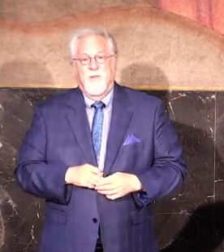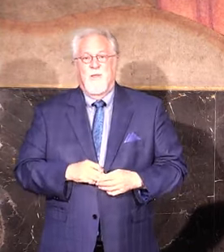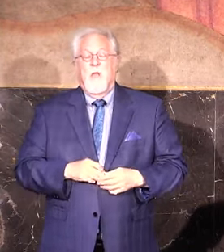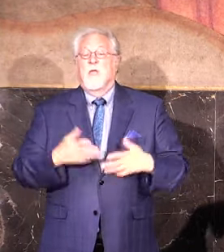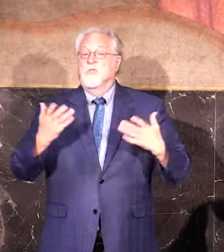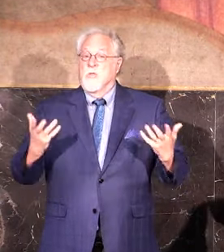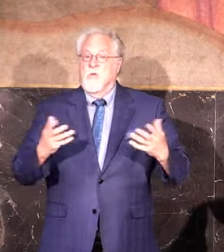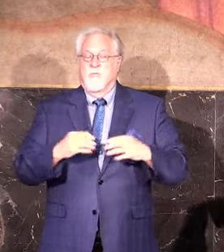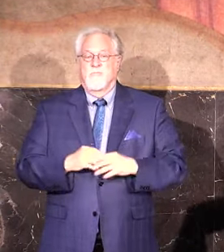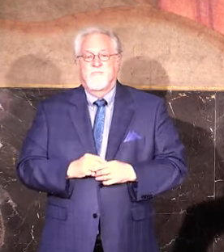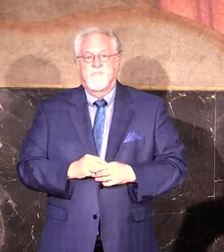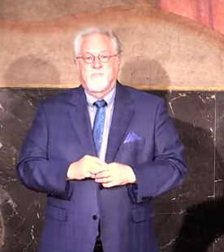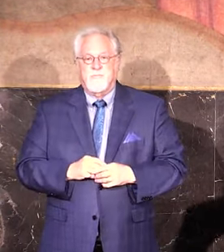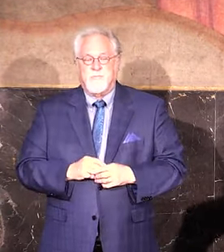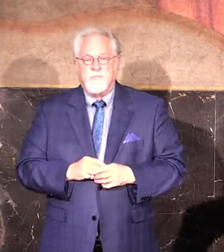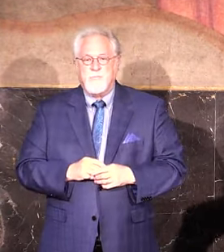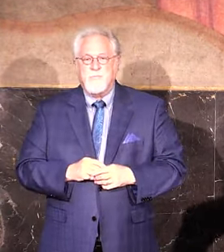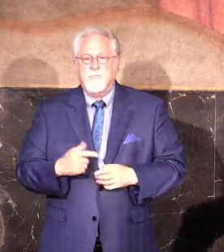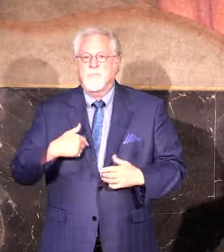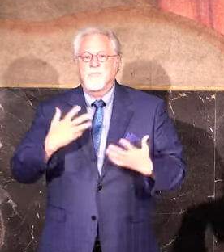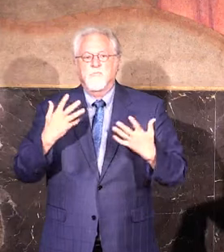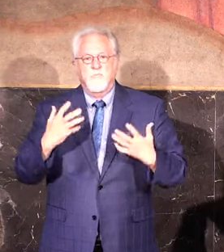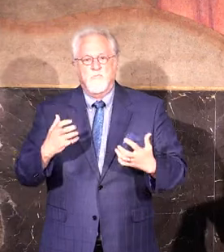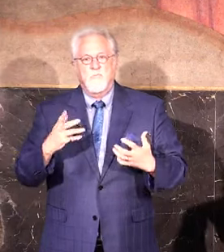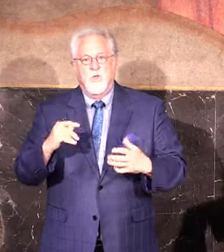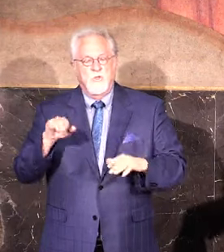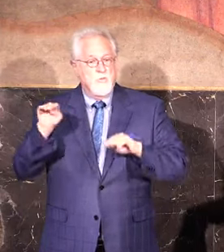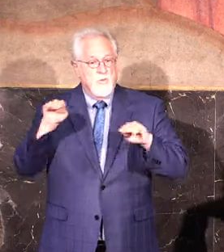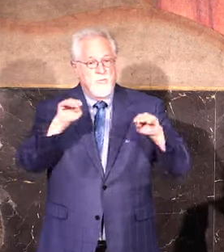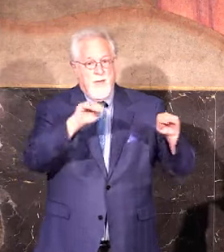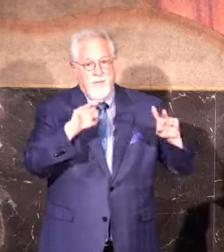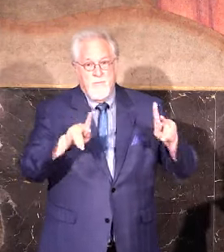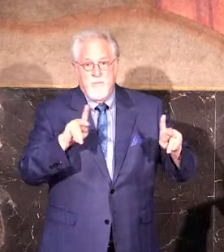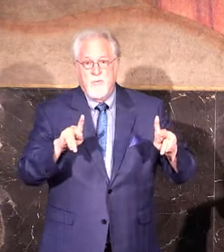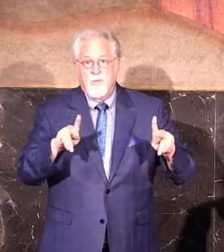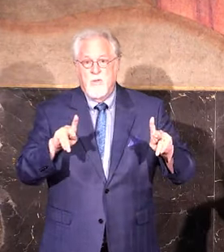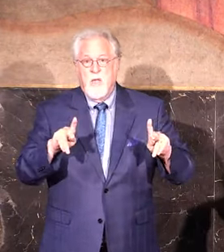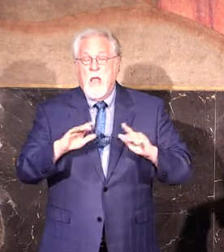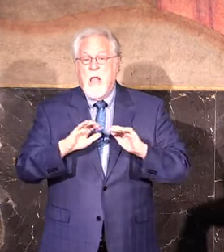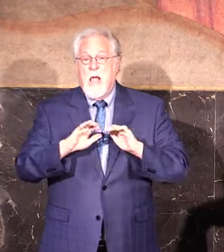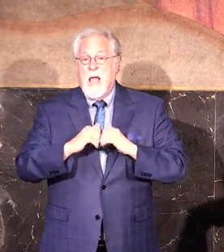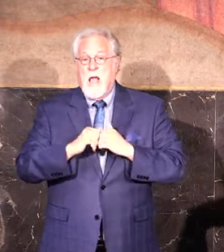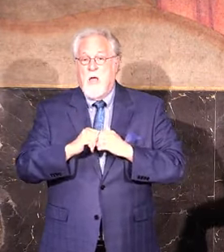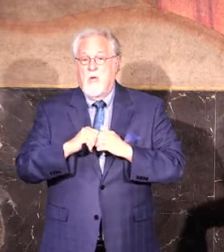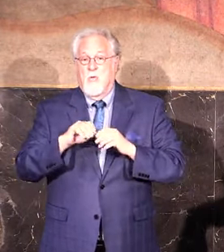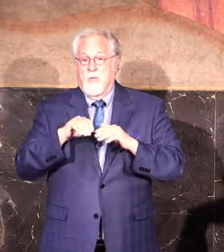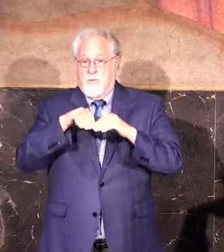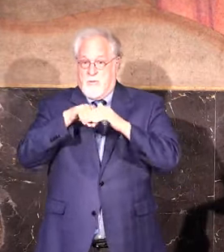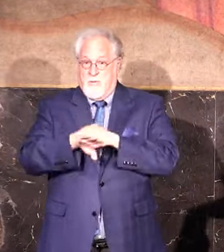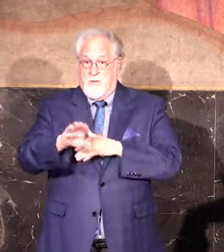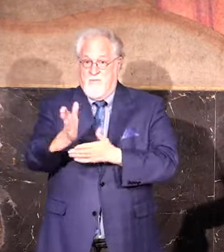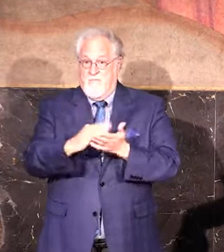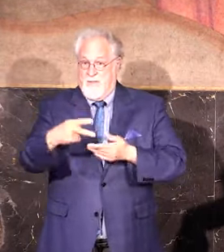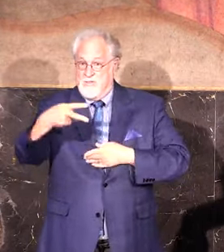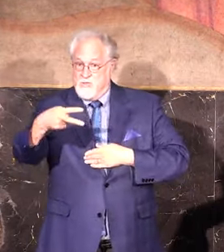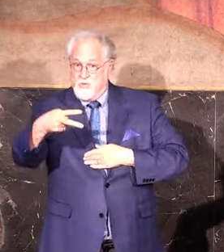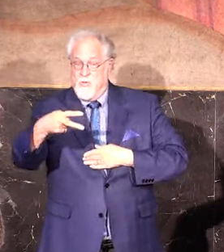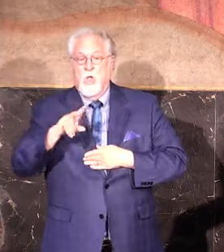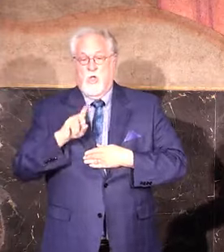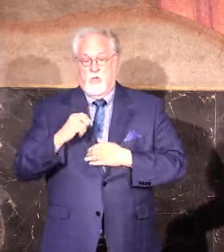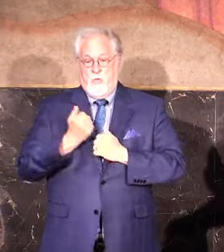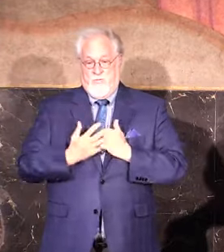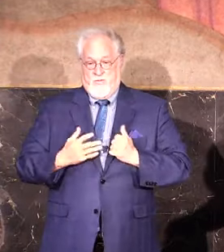So I do want to remind everybody that the way we get to phase two is by making sure we're doing everything